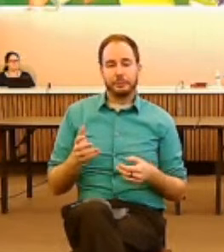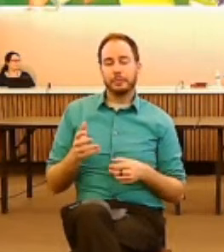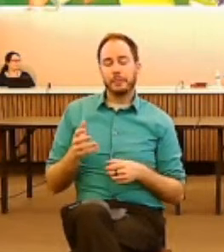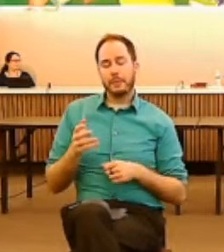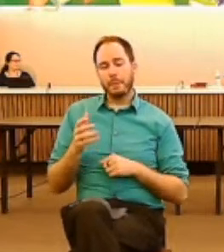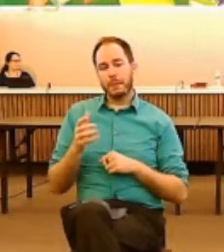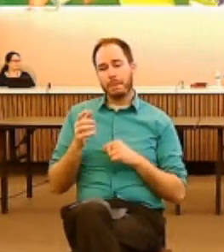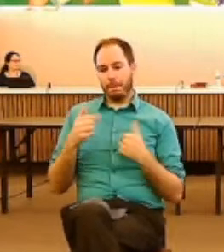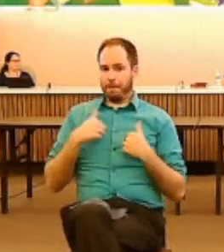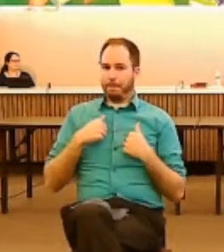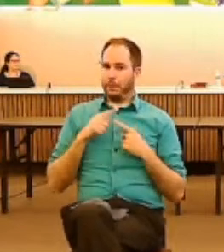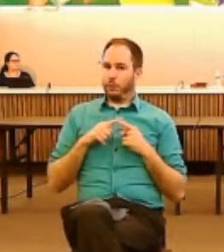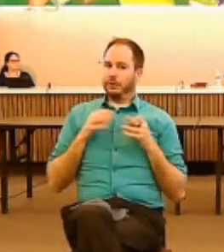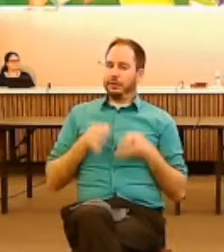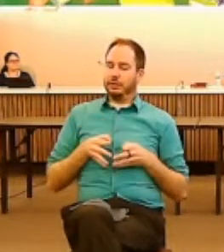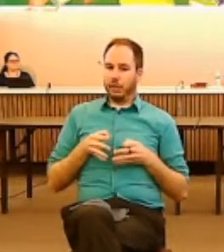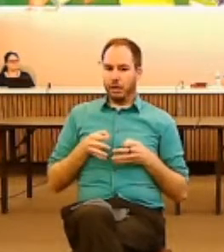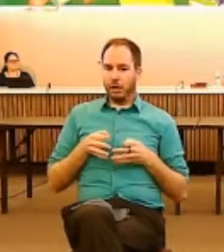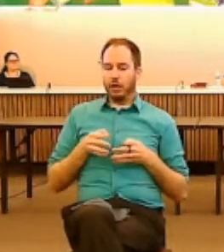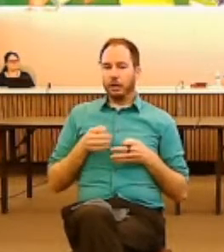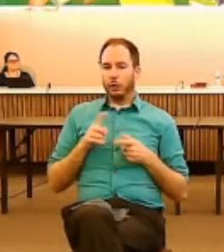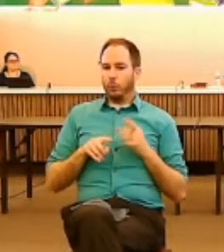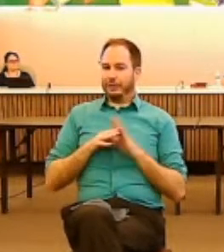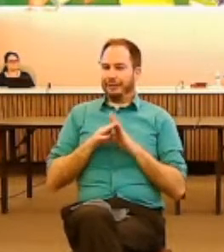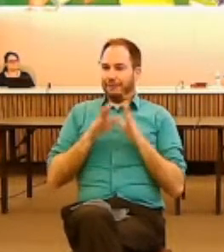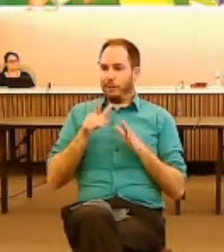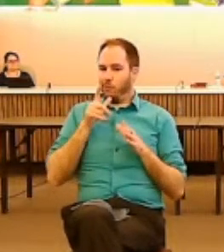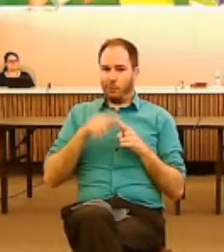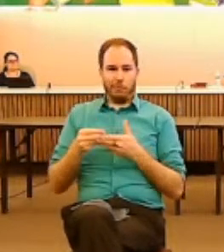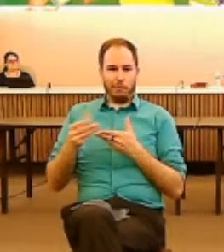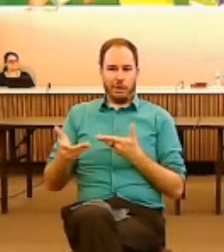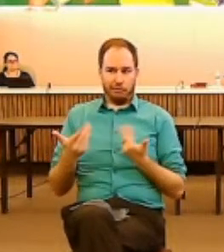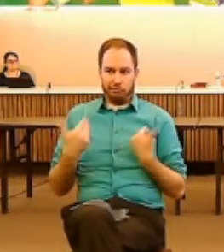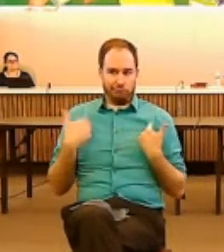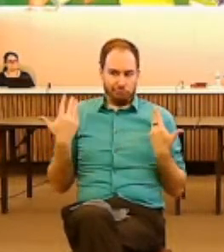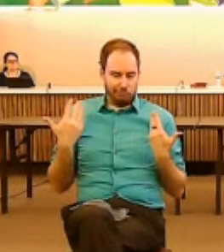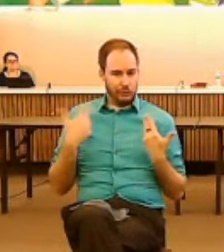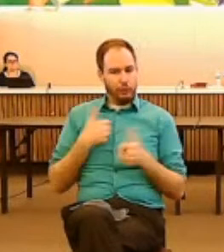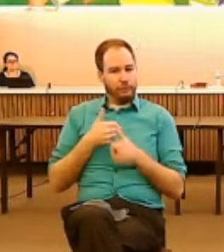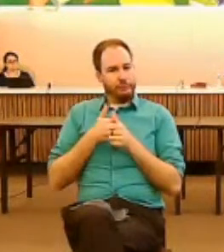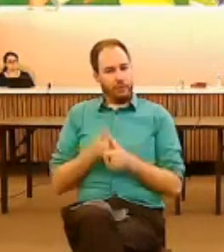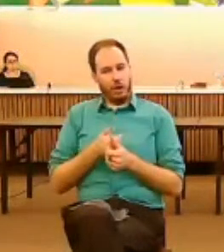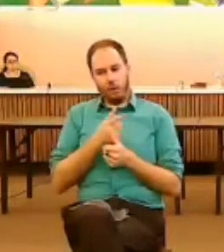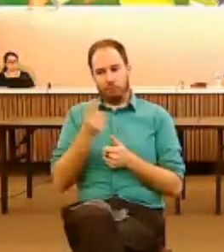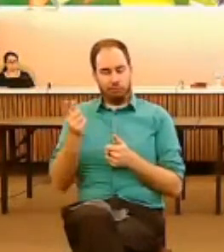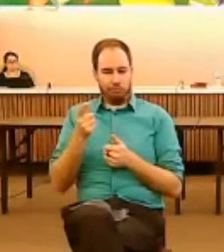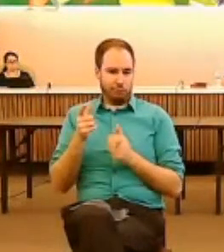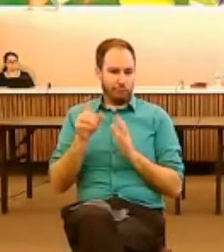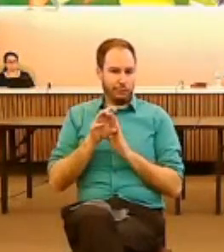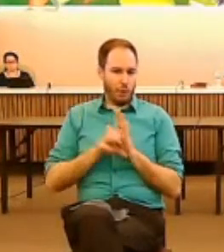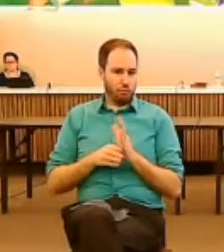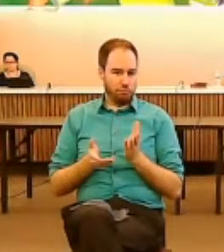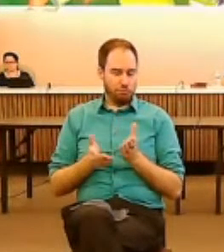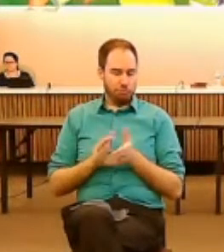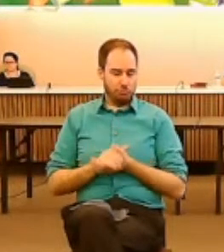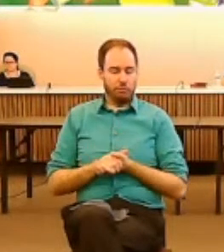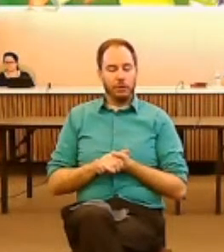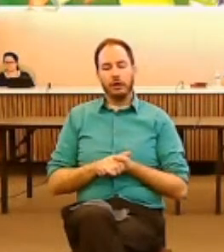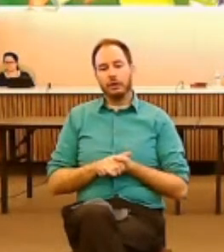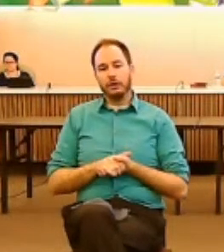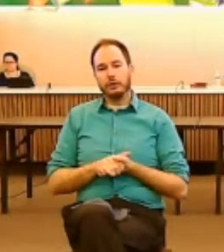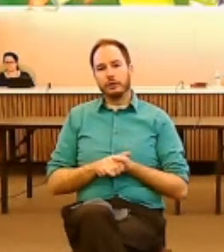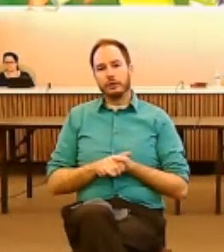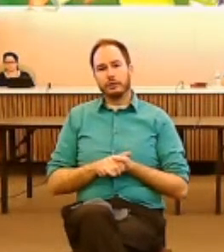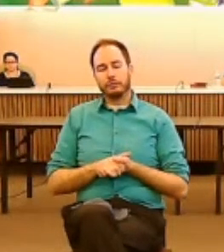Ultimately, it's not us to determine what developers want to build as long as it's within the confines of zoning code. So,